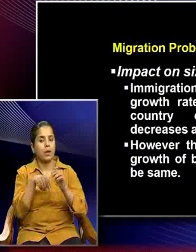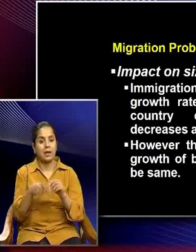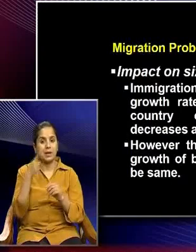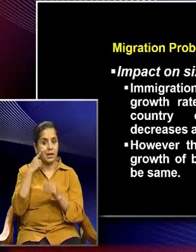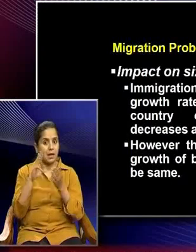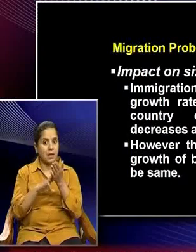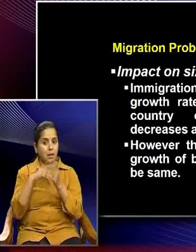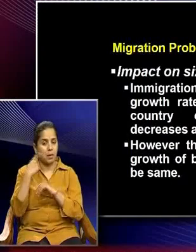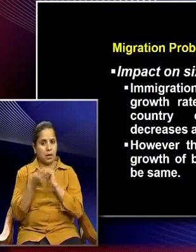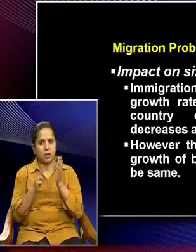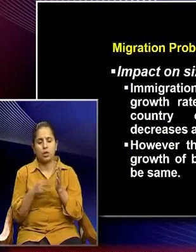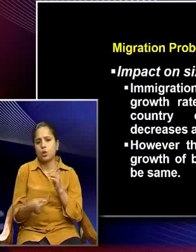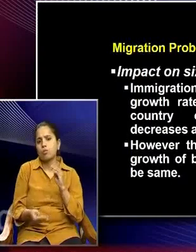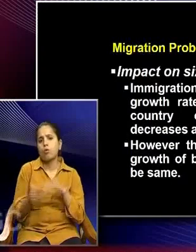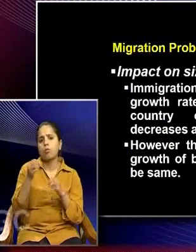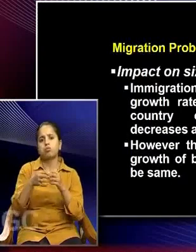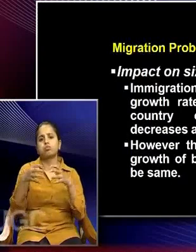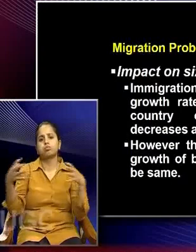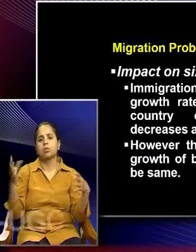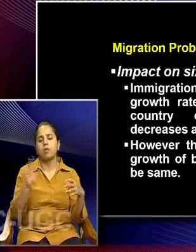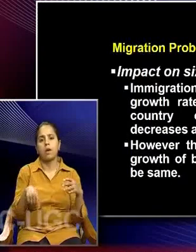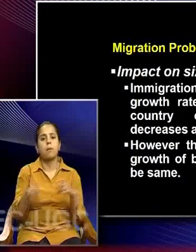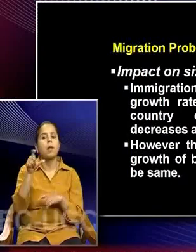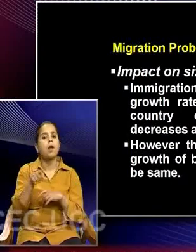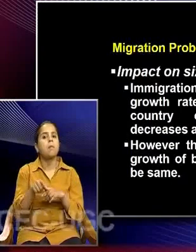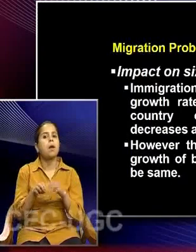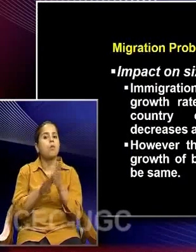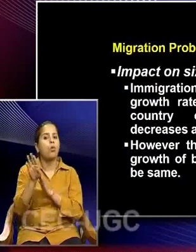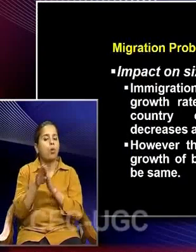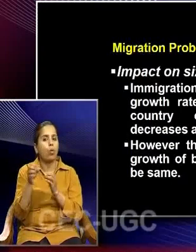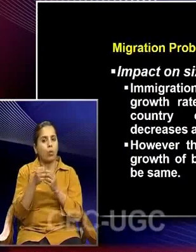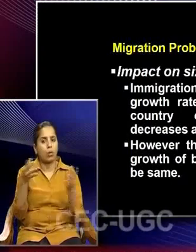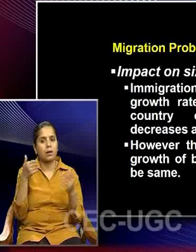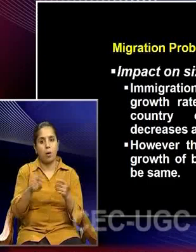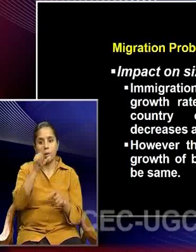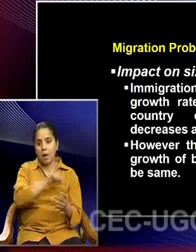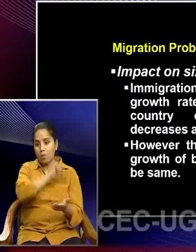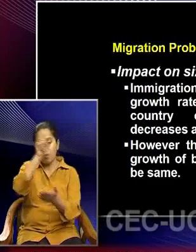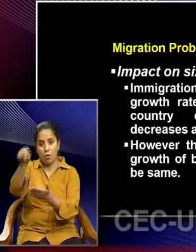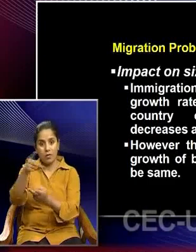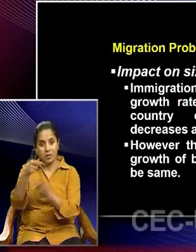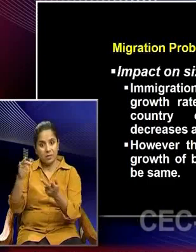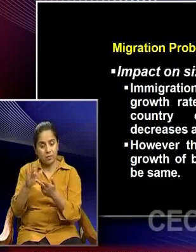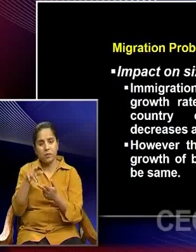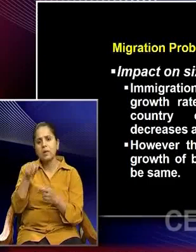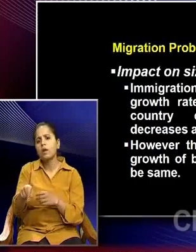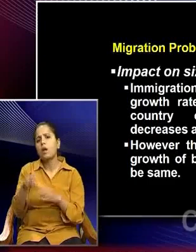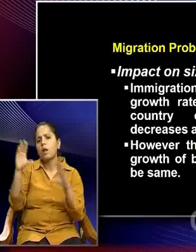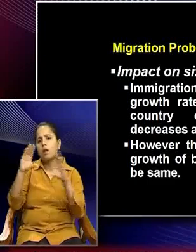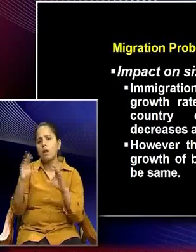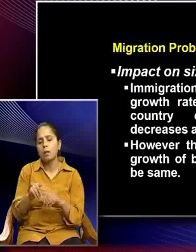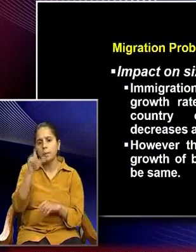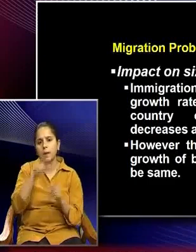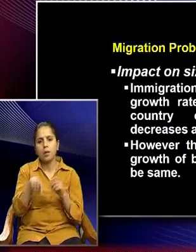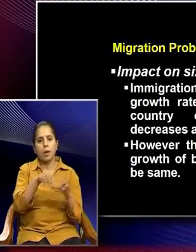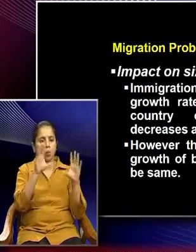immigration, increases the size and growth rate of population at the country of destination and decreases the growth of population